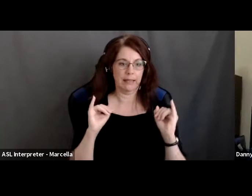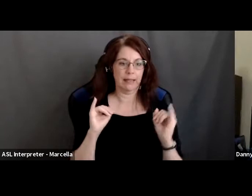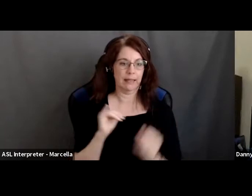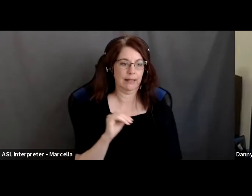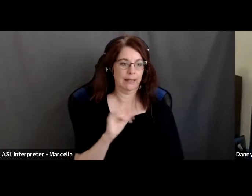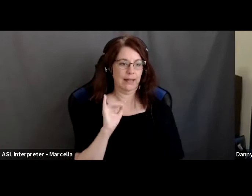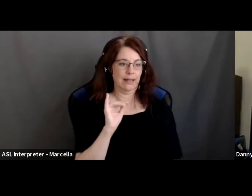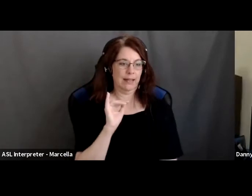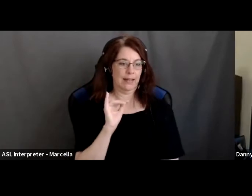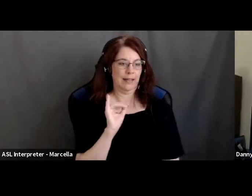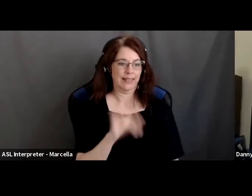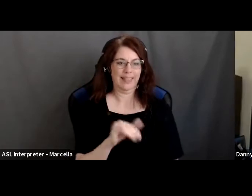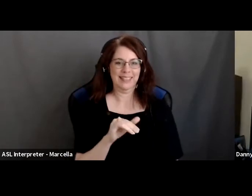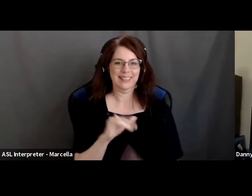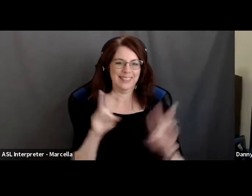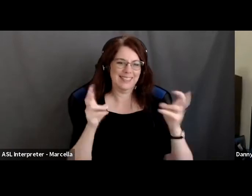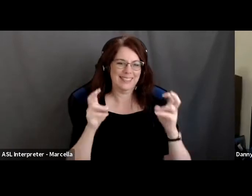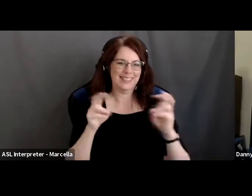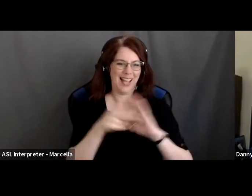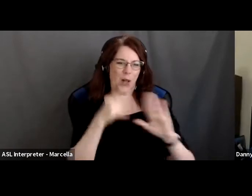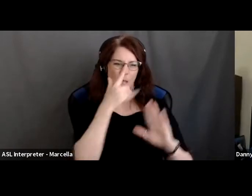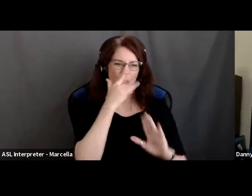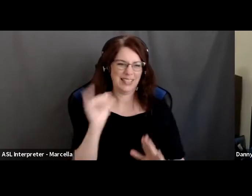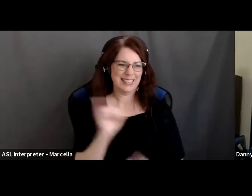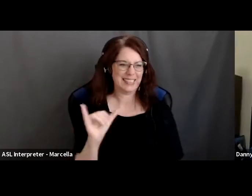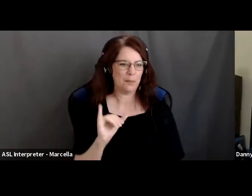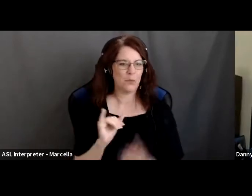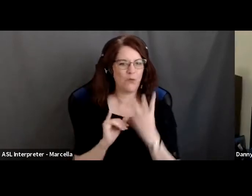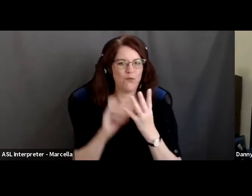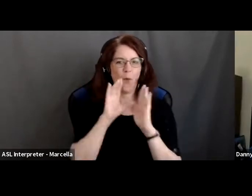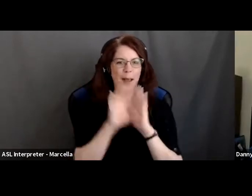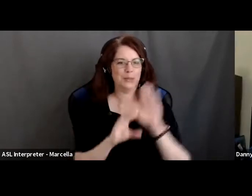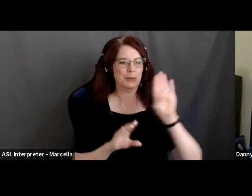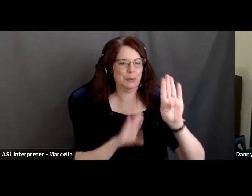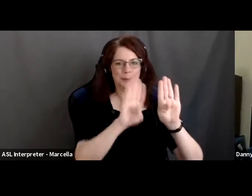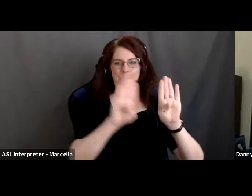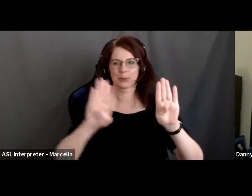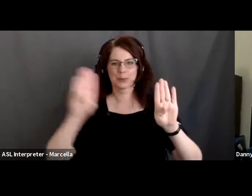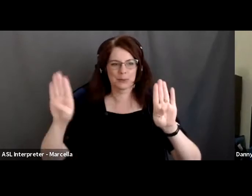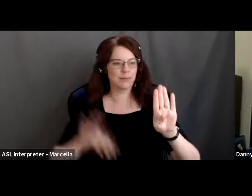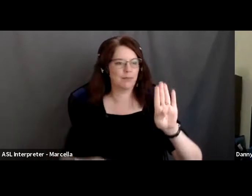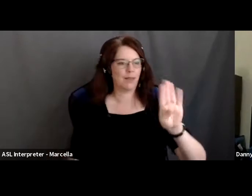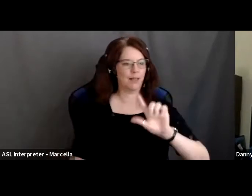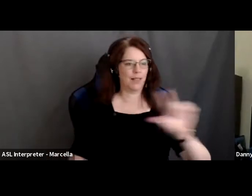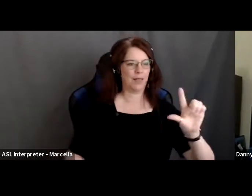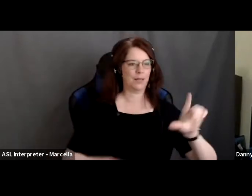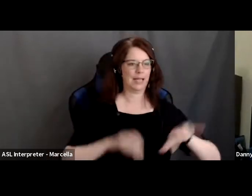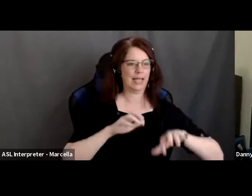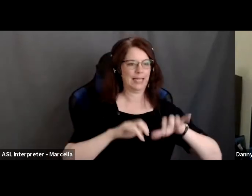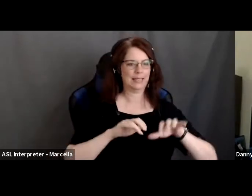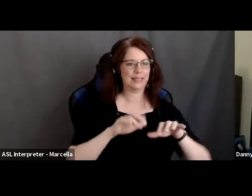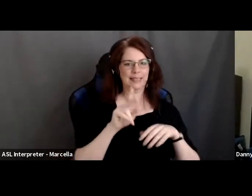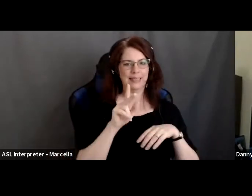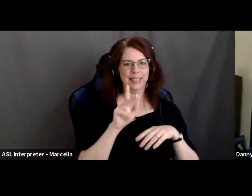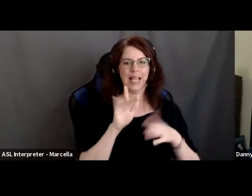these kind of title slides here, they all look the same. So they've got 4 images at the top. In the upper left, you've got